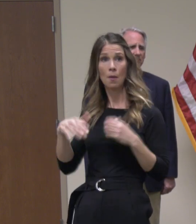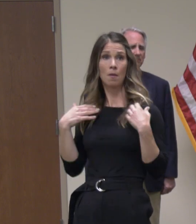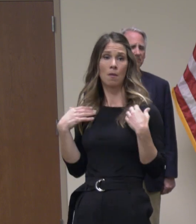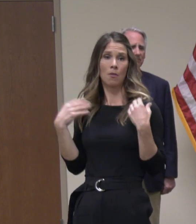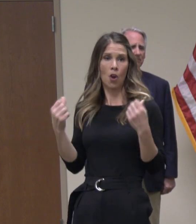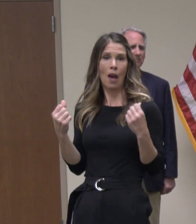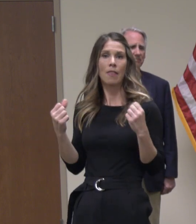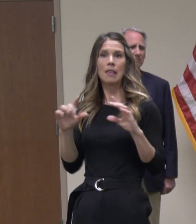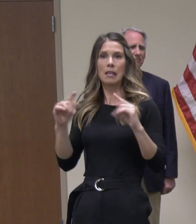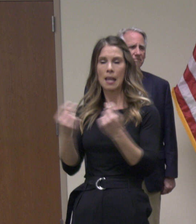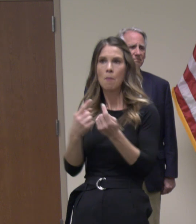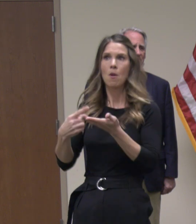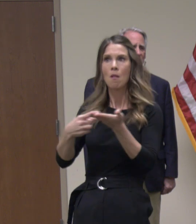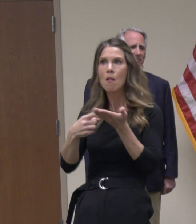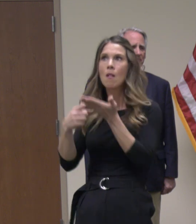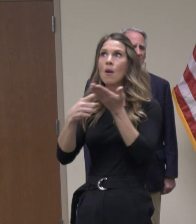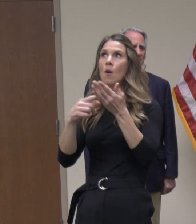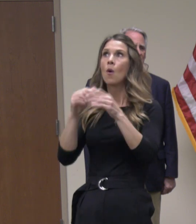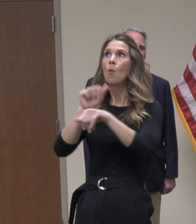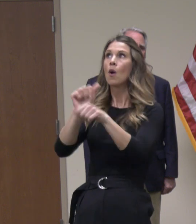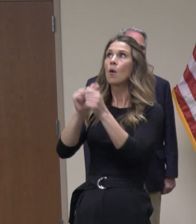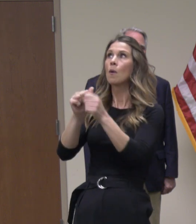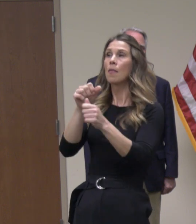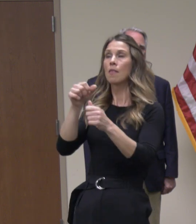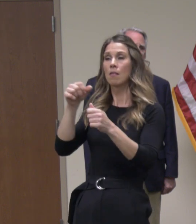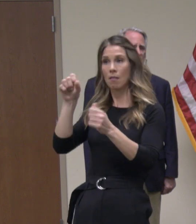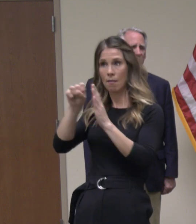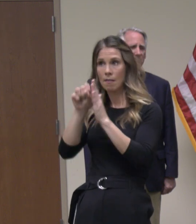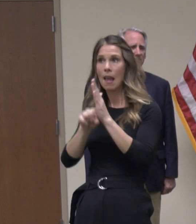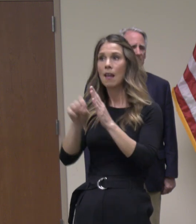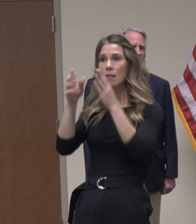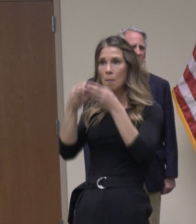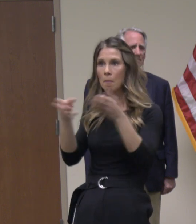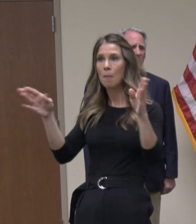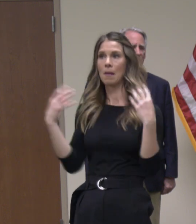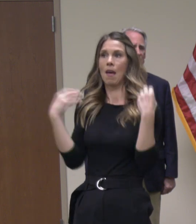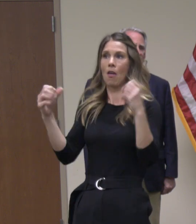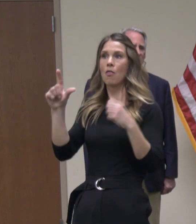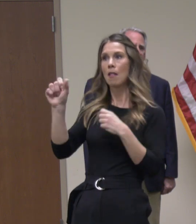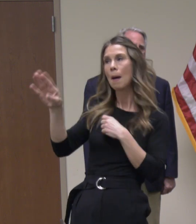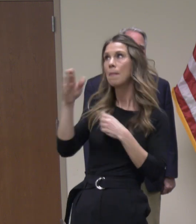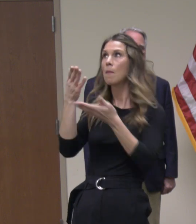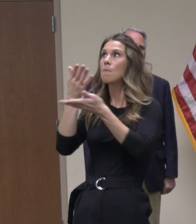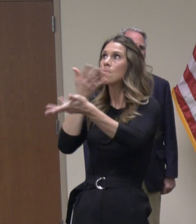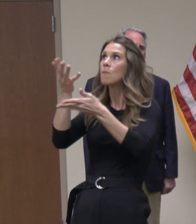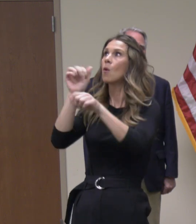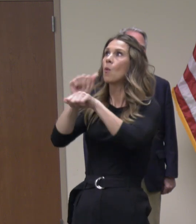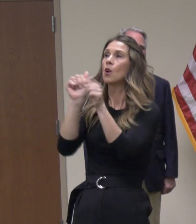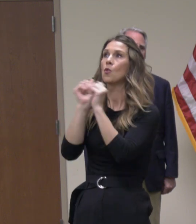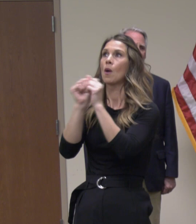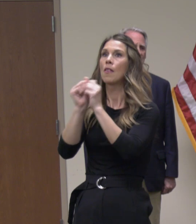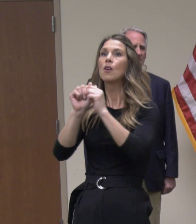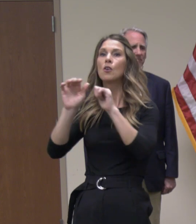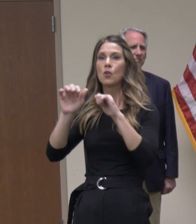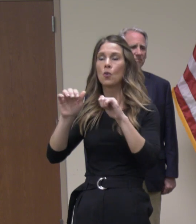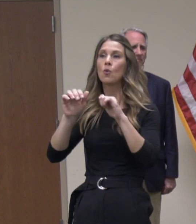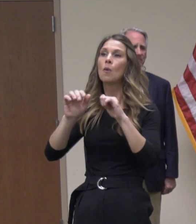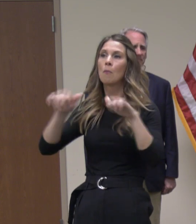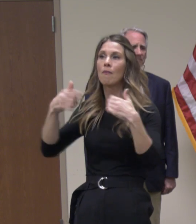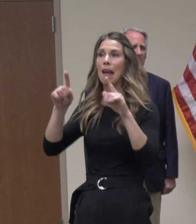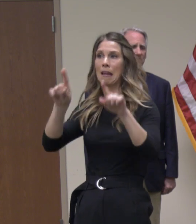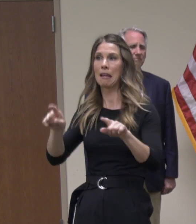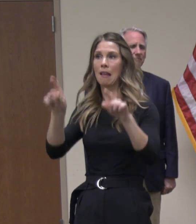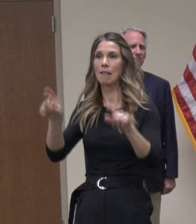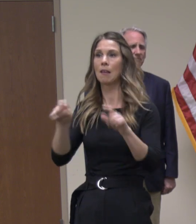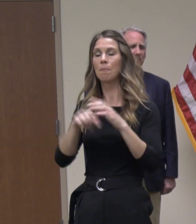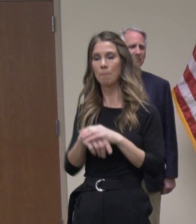coordinate sampling, collections, and testing with the state's public health lab. In addition, physicians can work with a private lab to conduct the test for